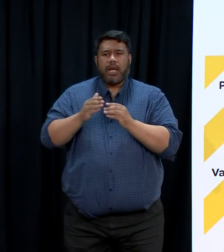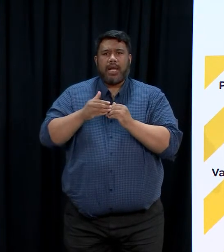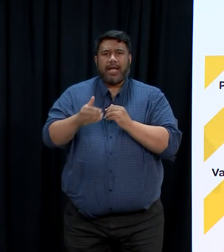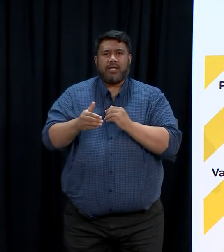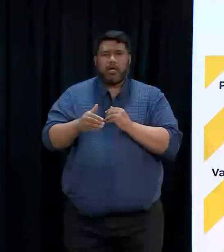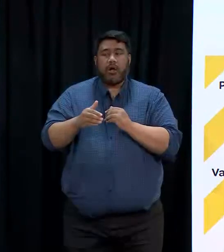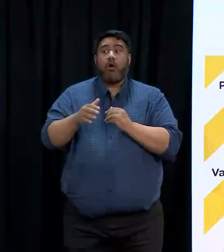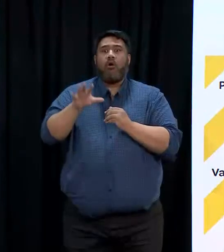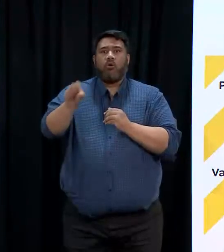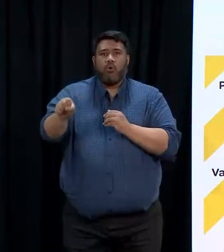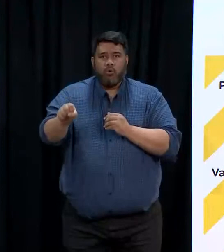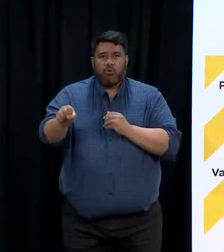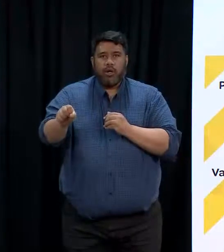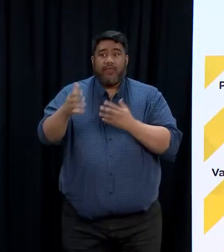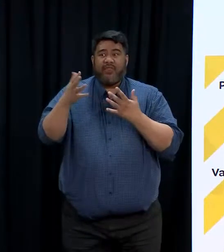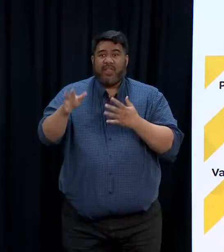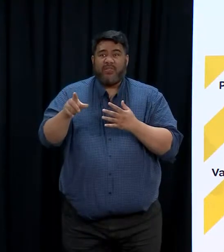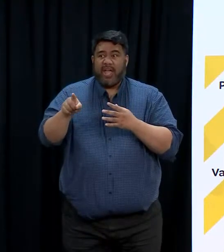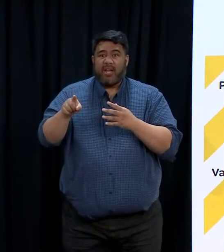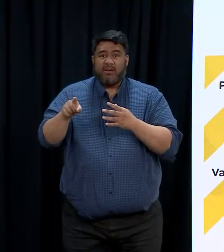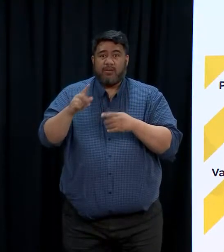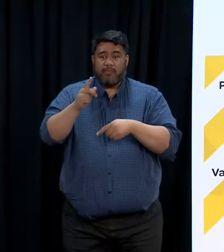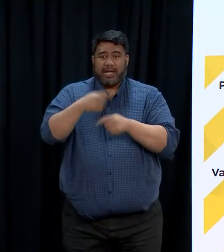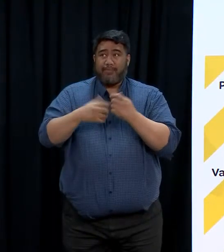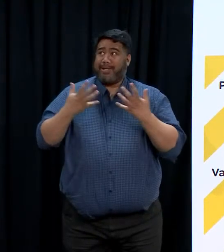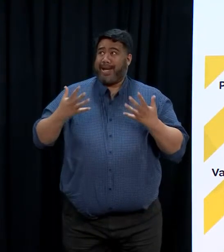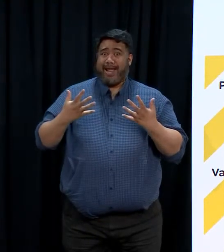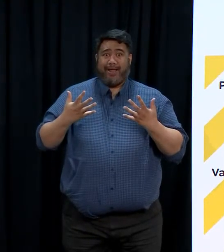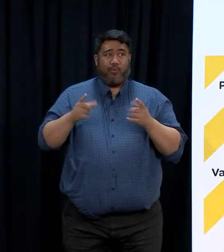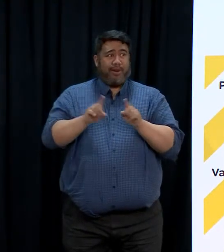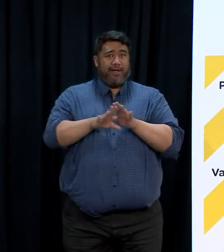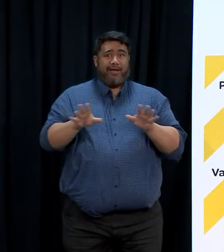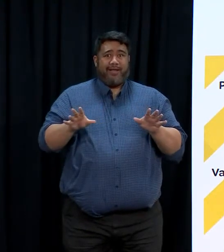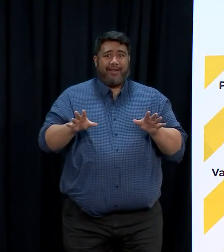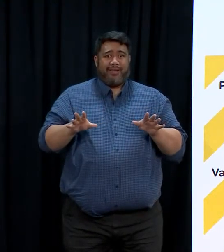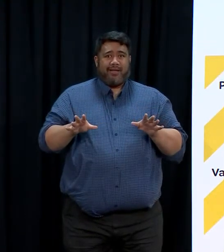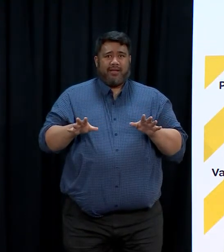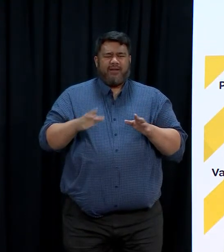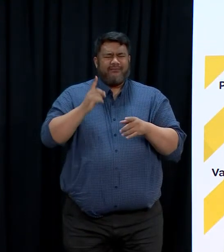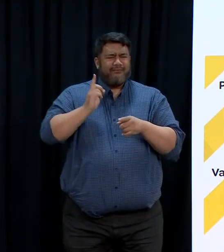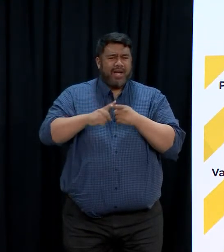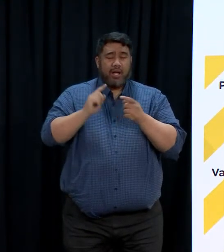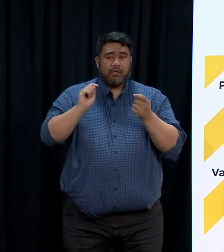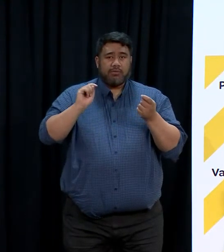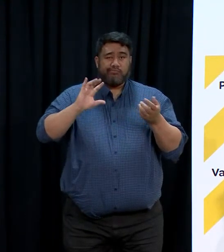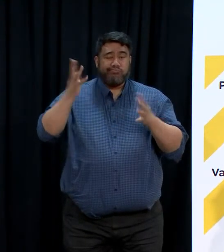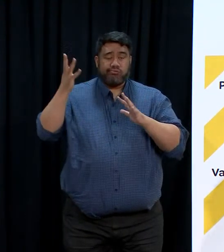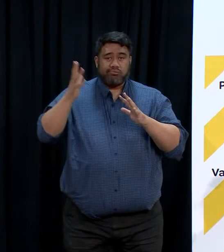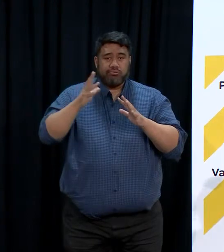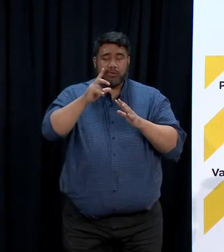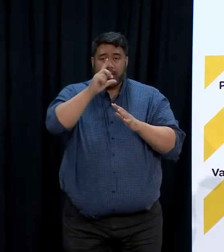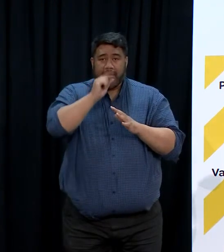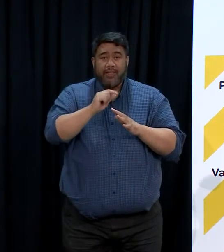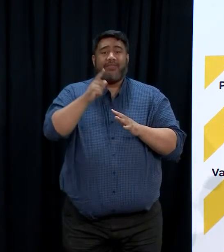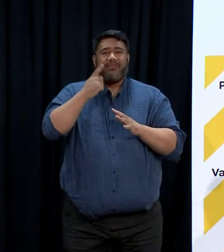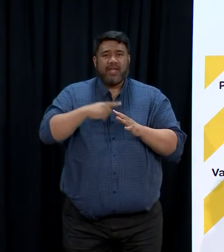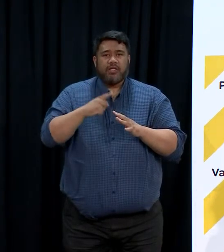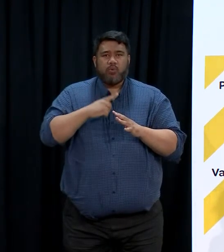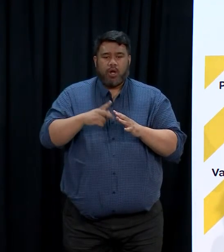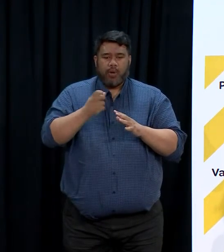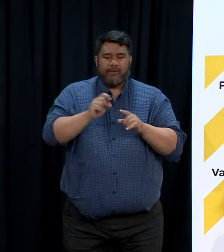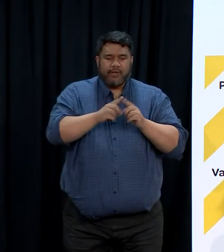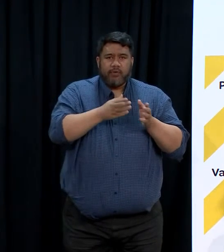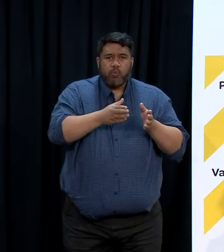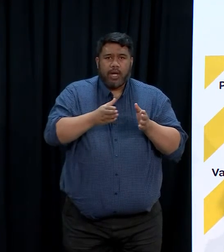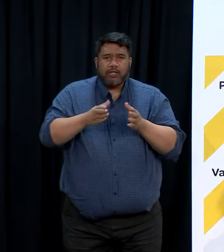and now we are where we are. So things can change quite quickly, and that is why we have these extra protective layers in place to